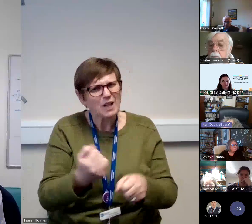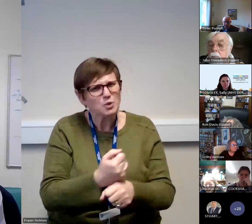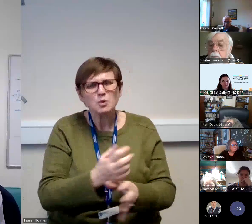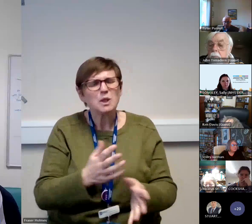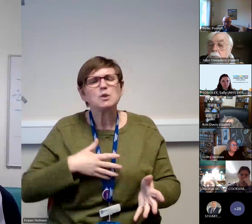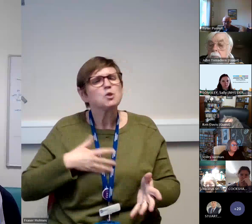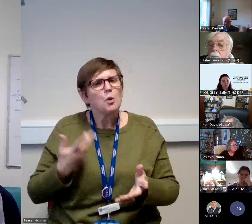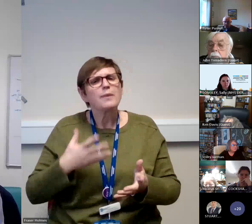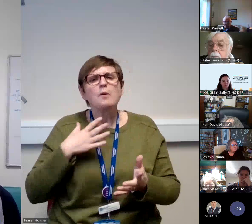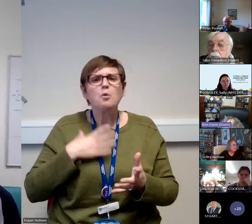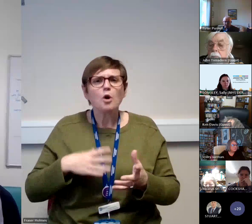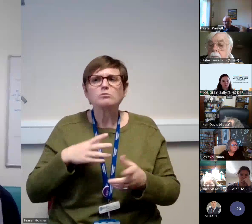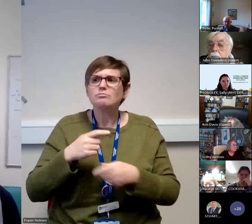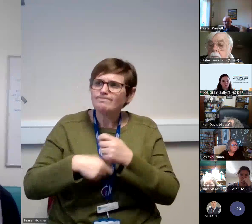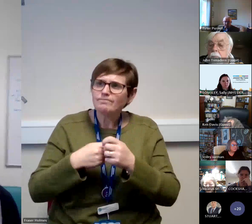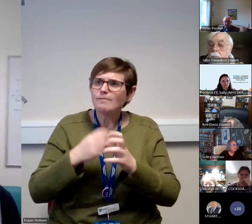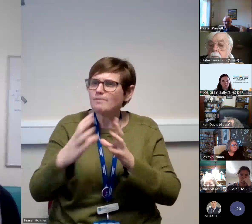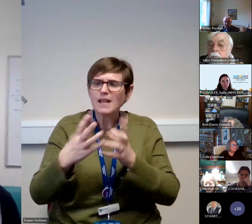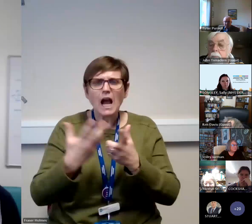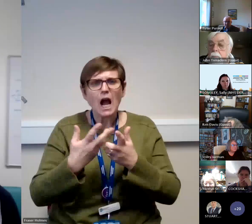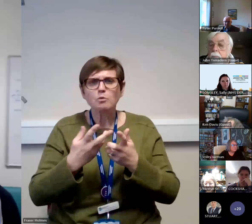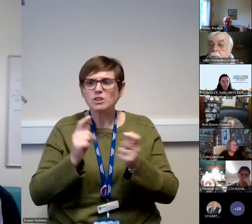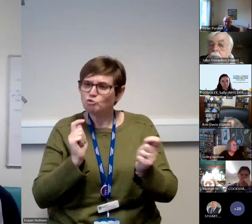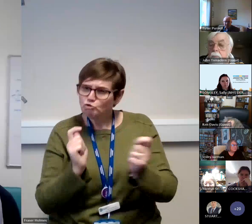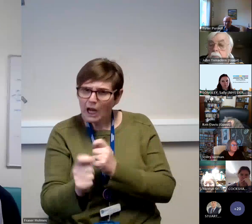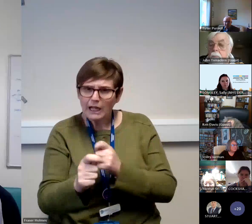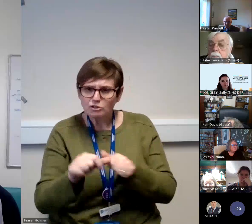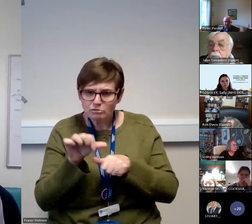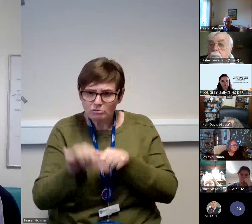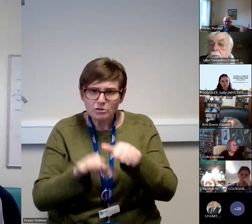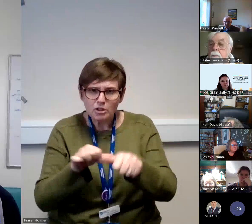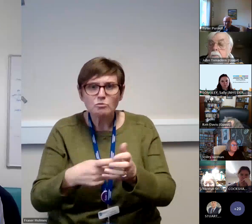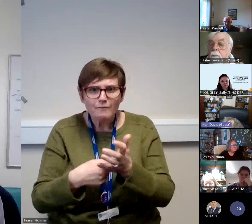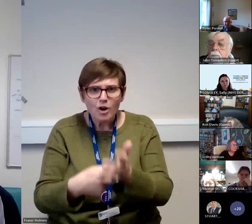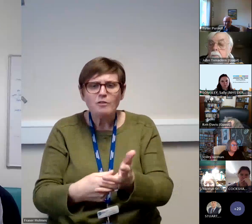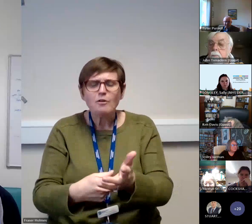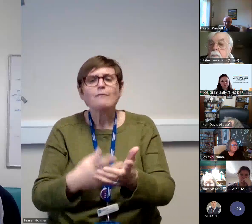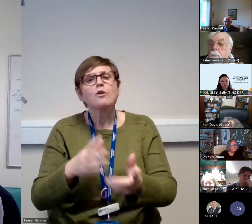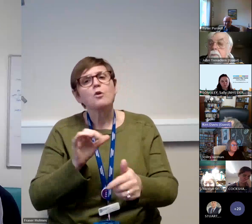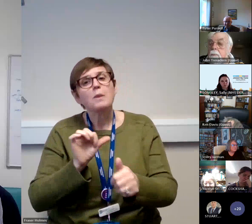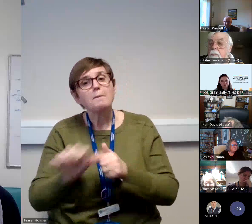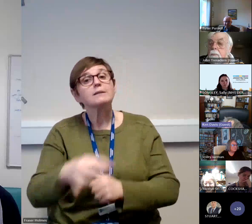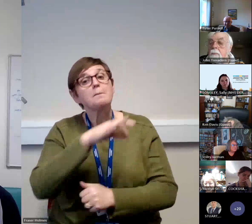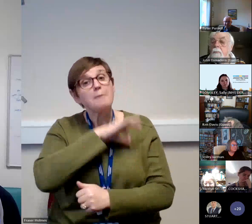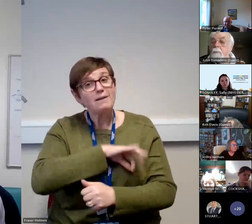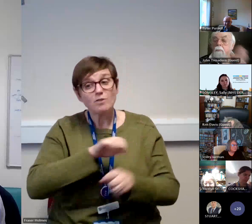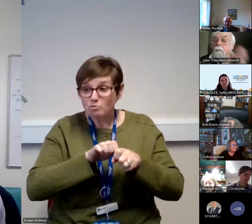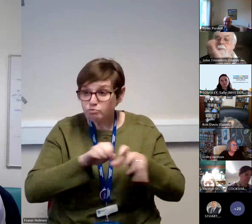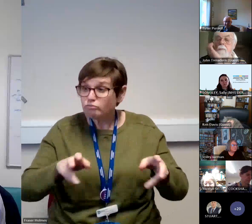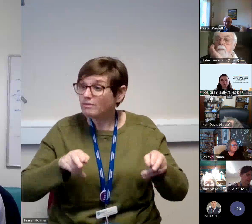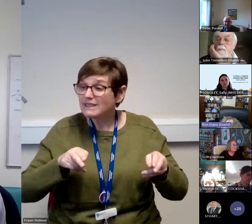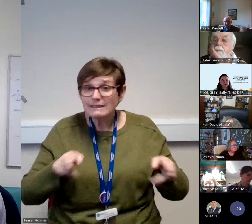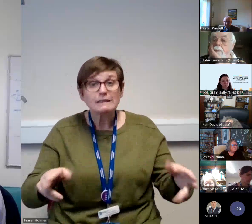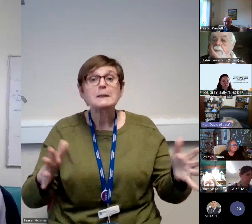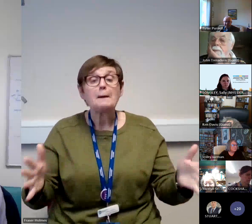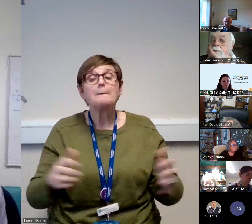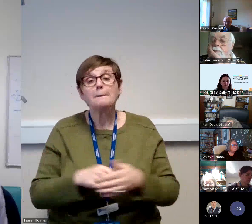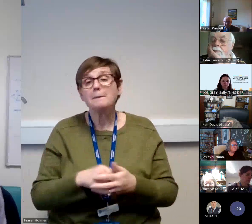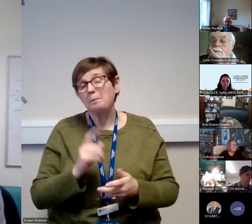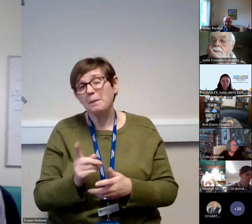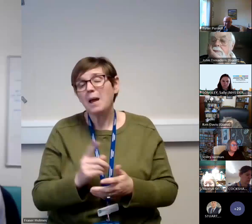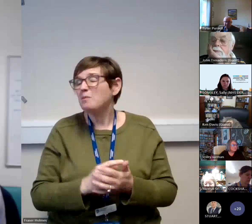the conversation about how we redesign pathways for greatest clinical benefit right across the system.